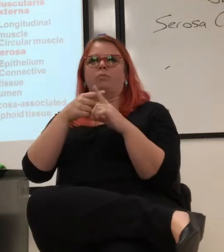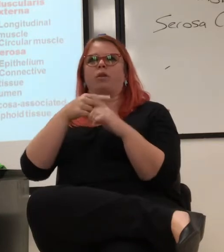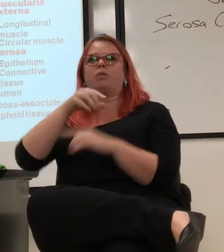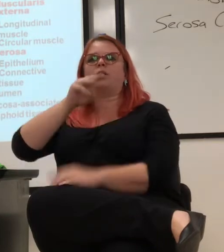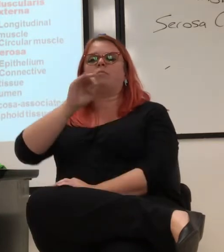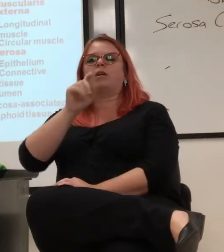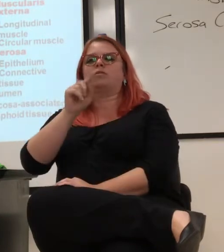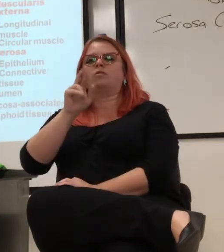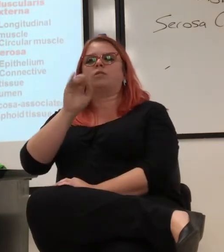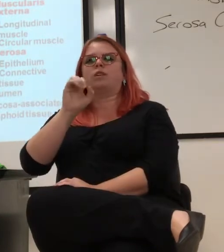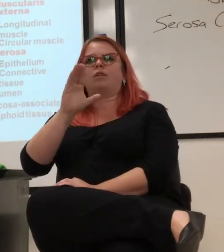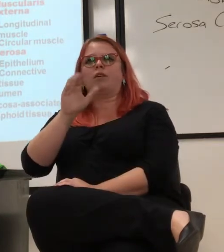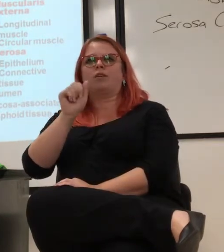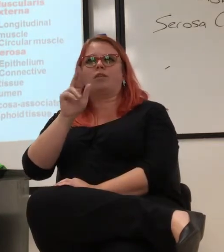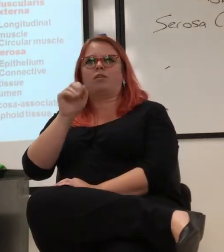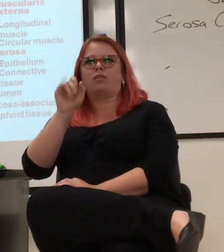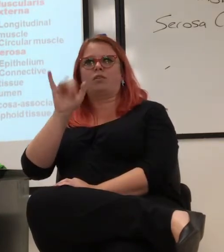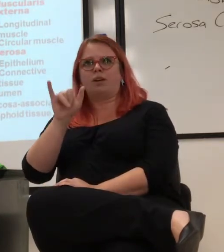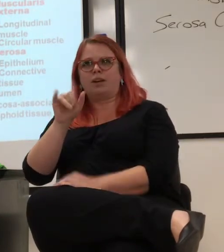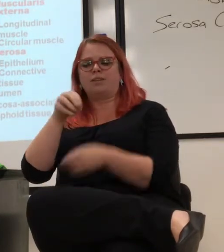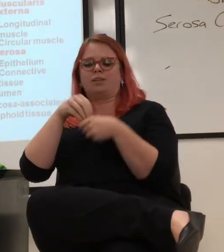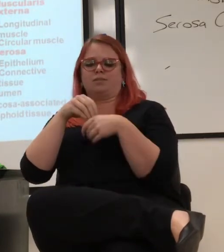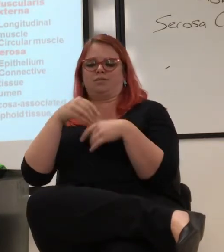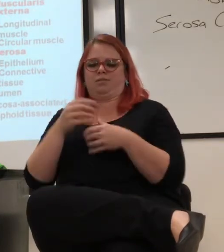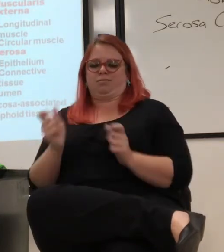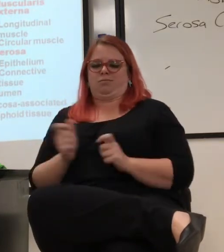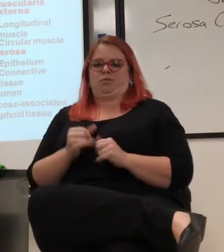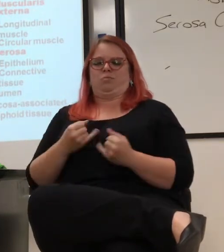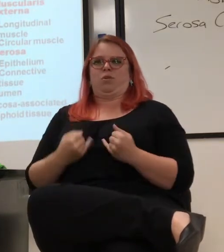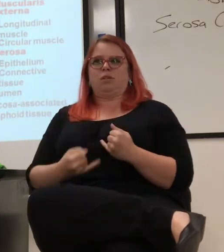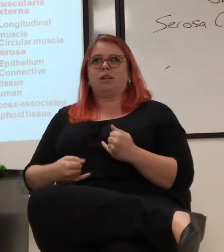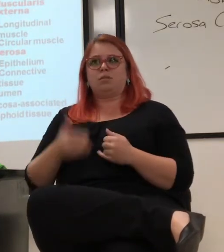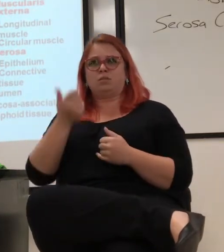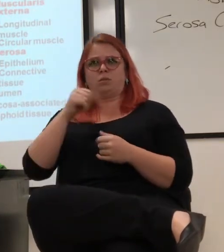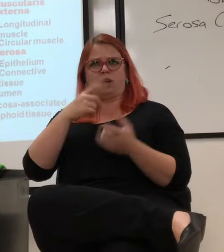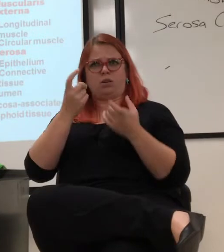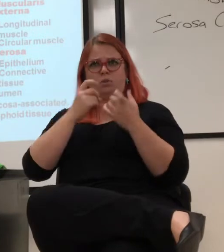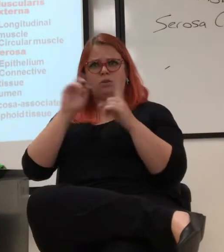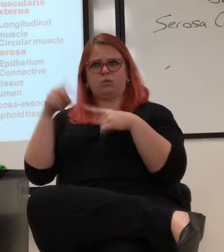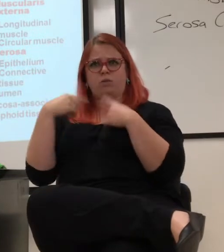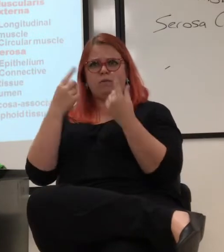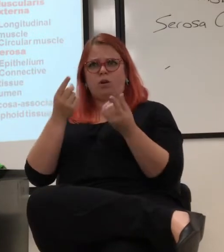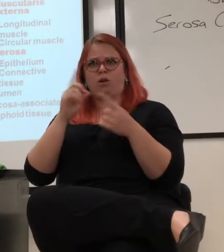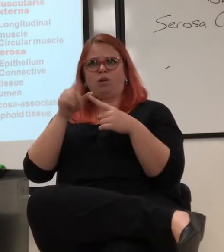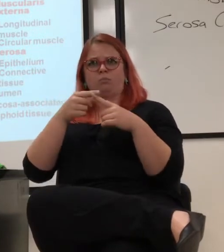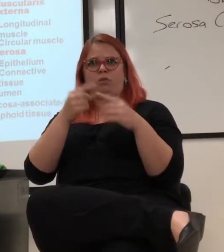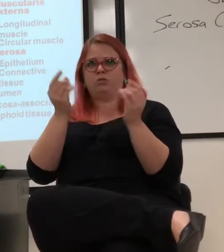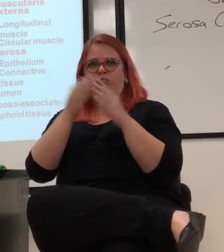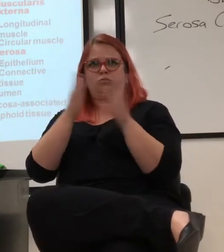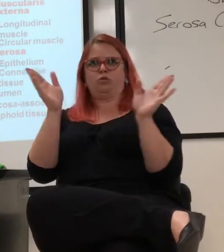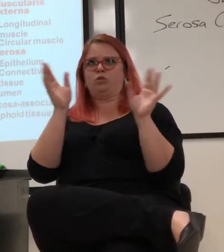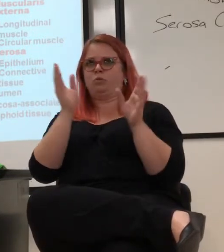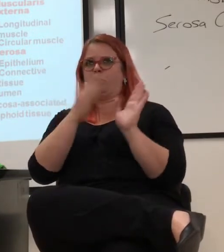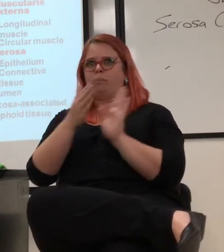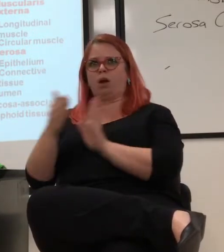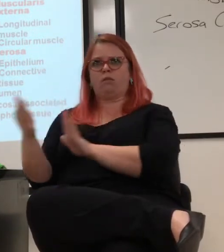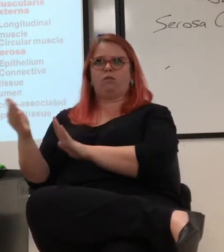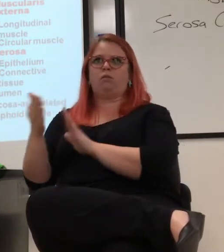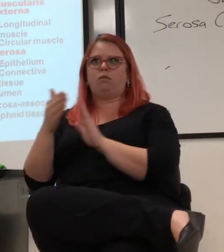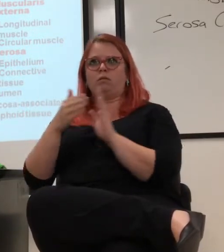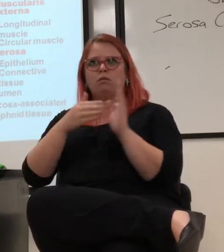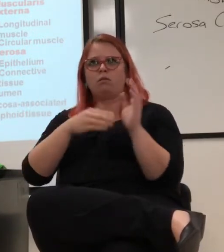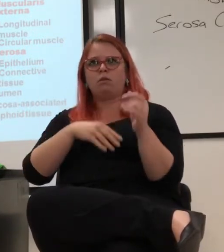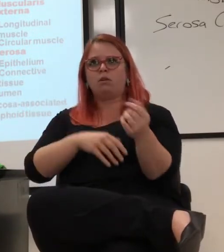the general idea. Any questions on the general pattern? There's mucosa, submucosa,